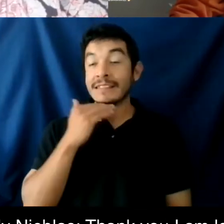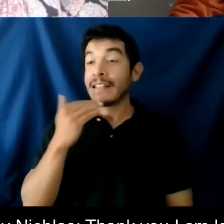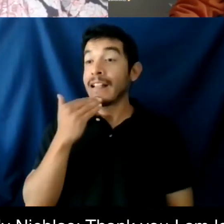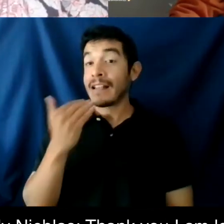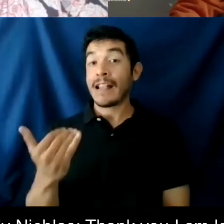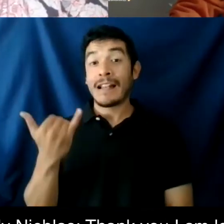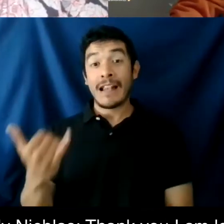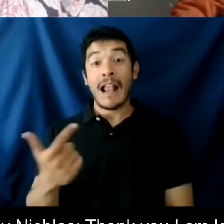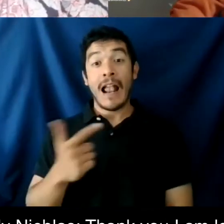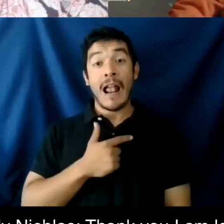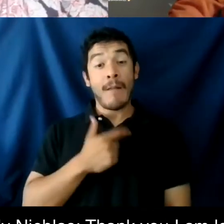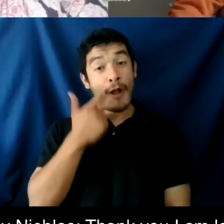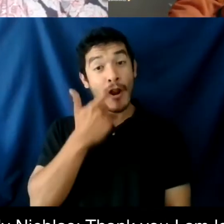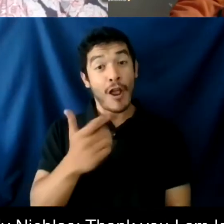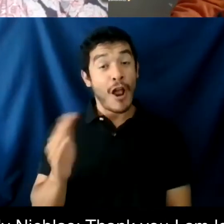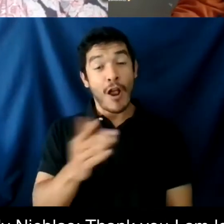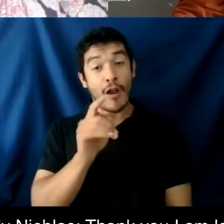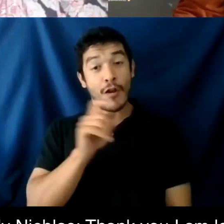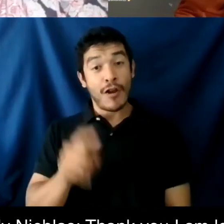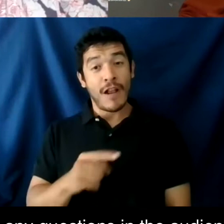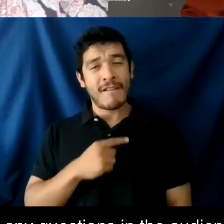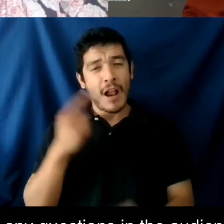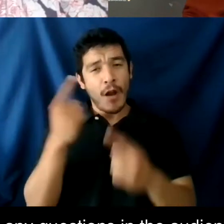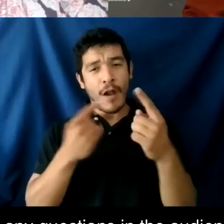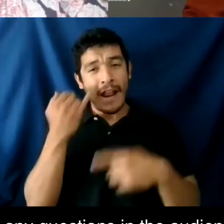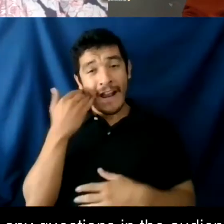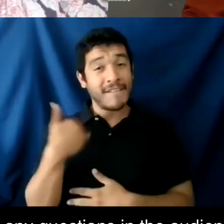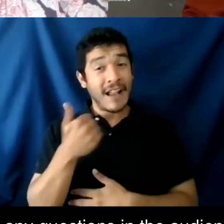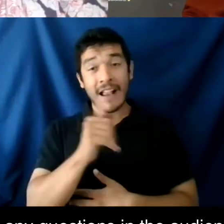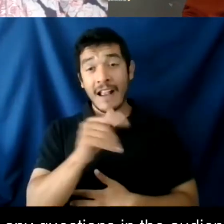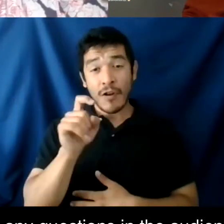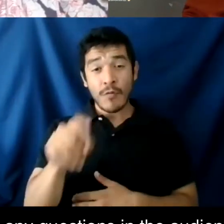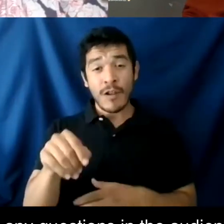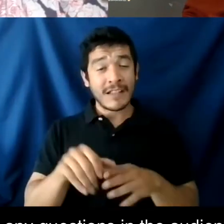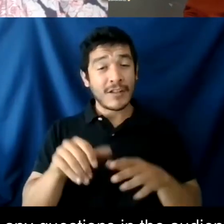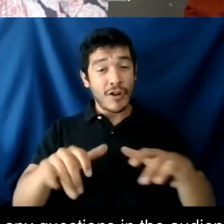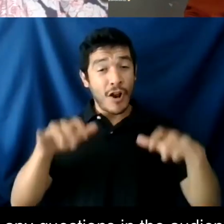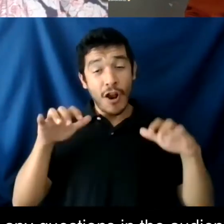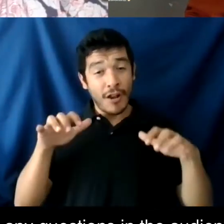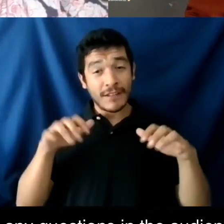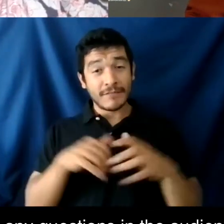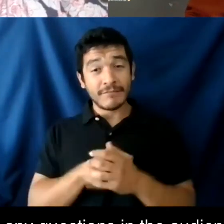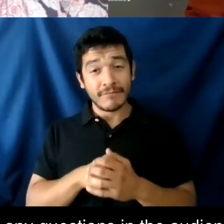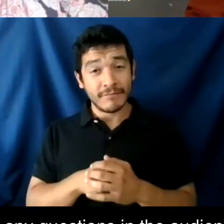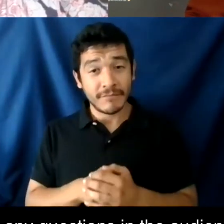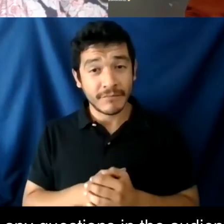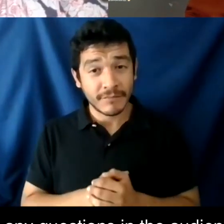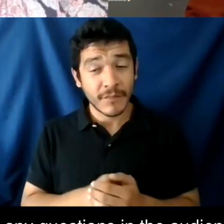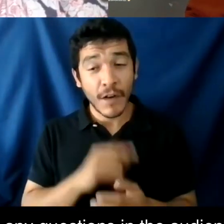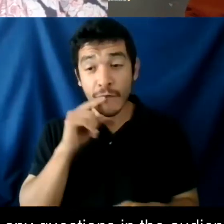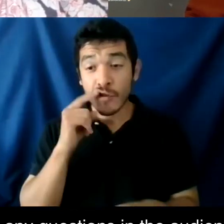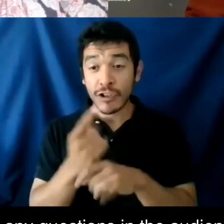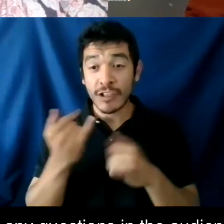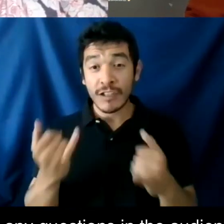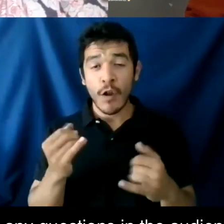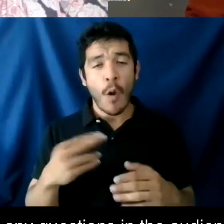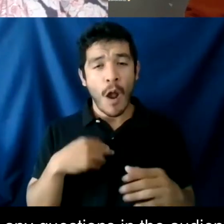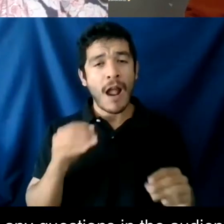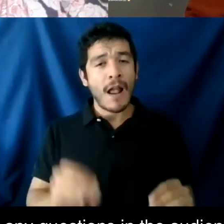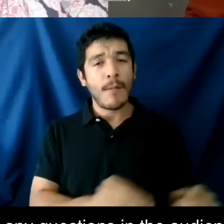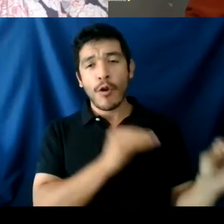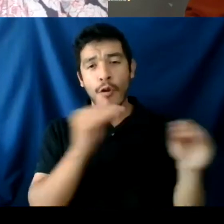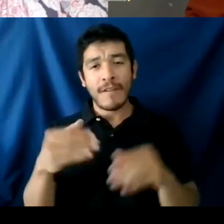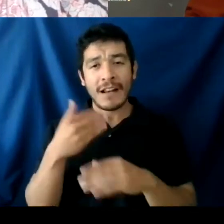I am looking at our questions and I'm wondering if there are any questions in the audience for right now, or else I can move